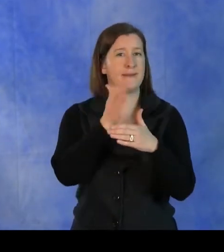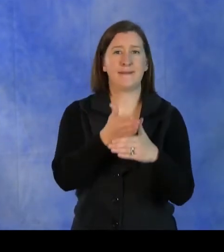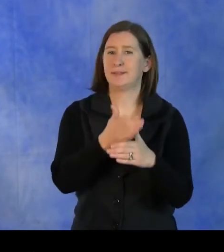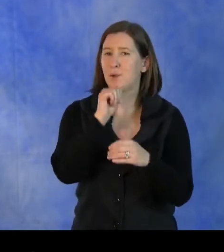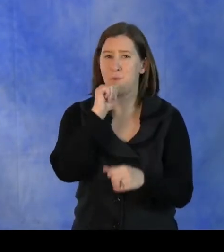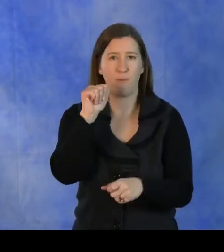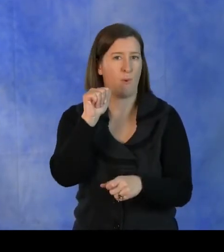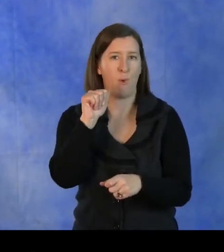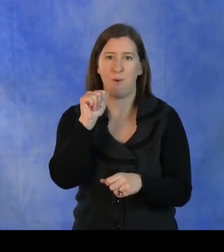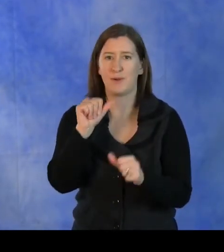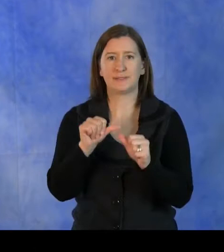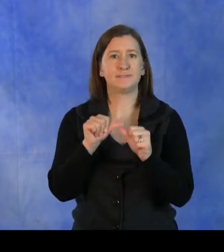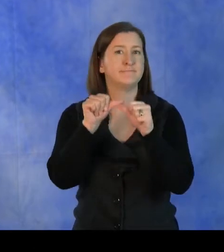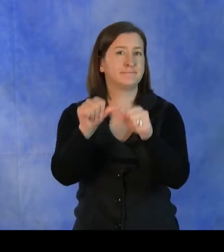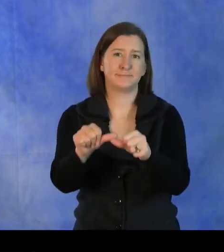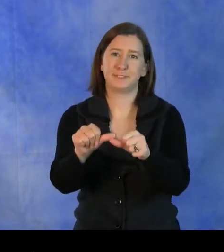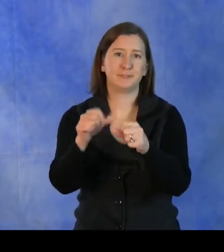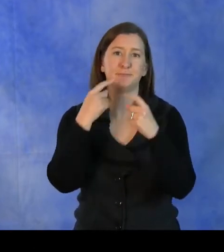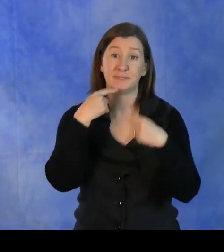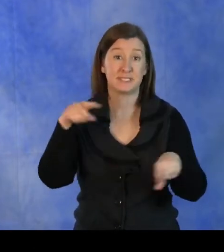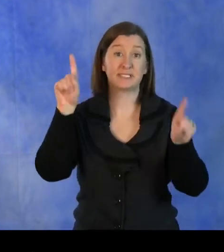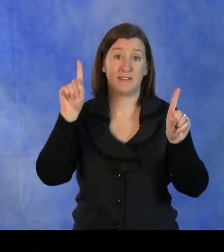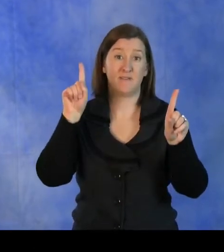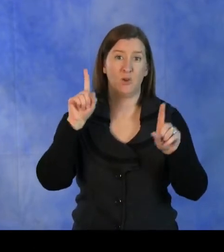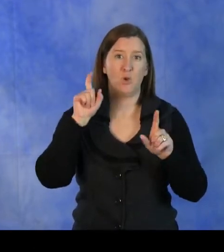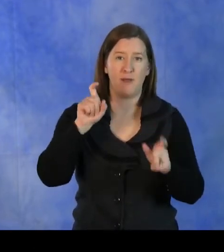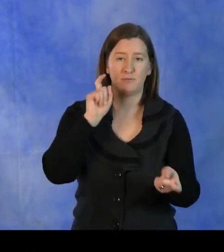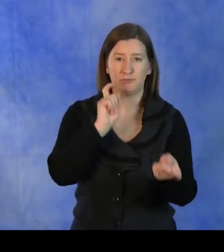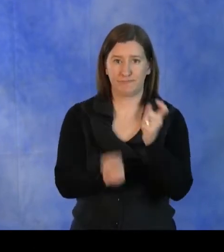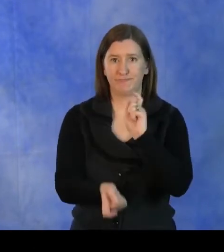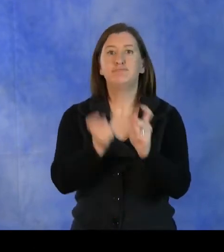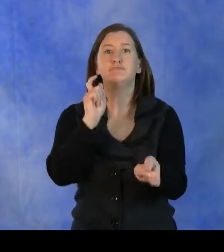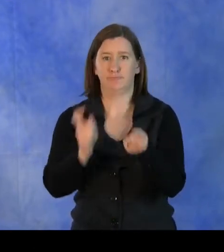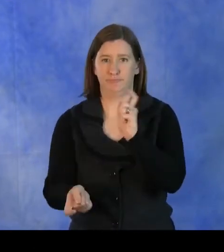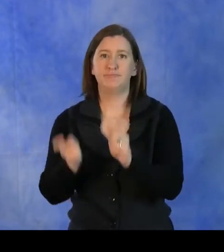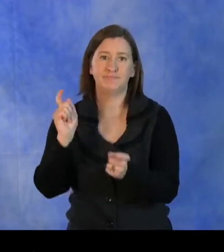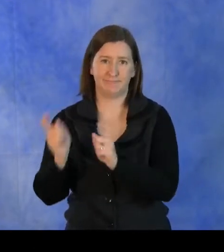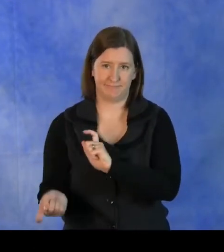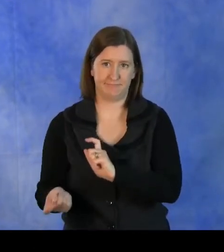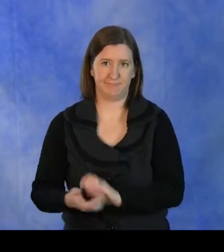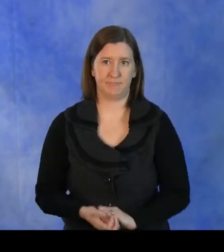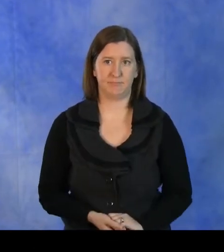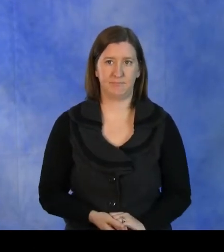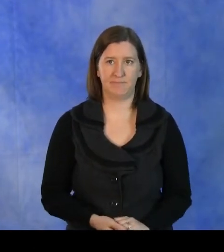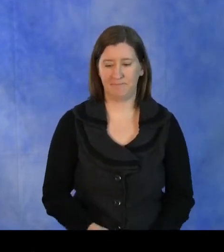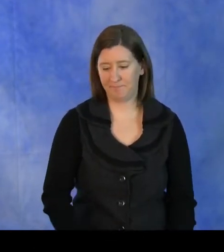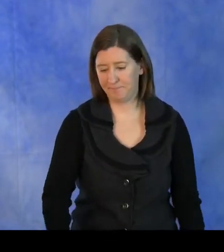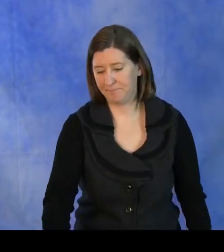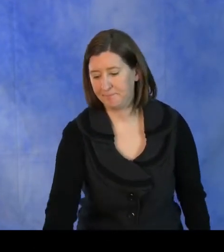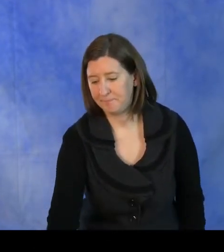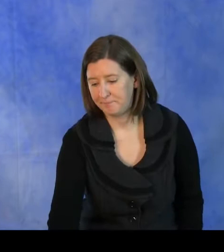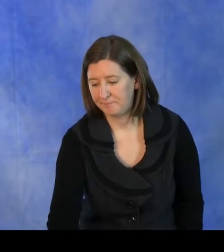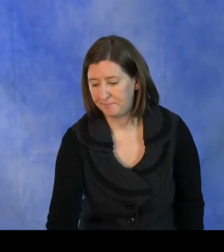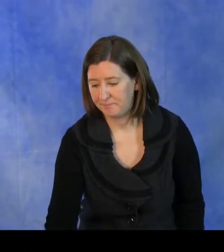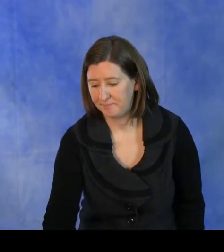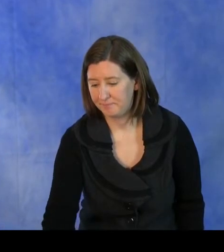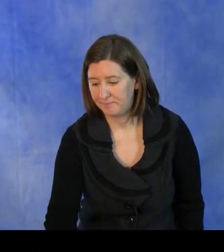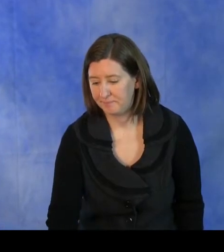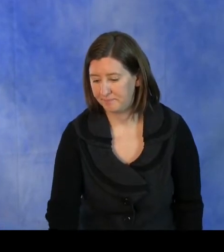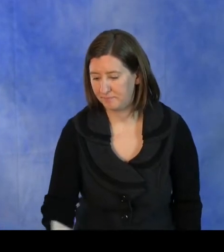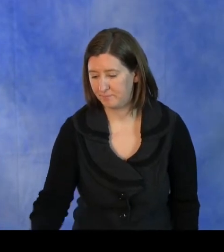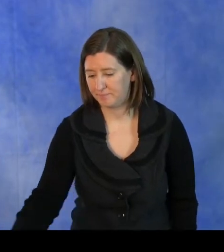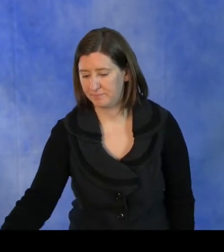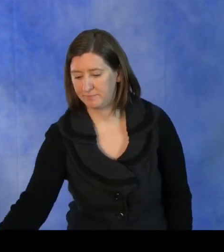bored quickly. And so the intervention won't be successful. You have to change things.